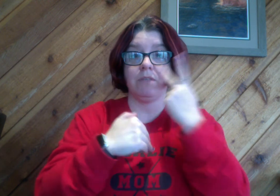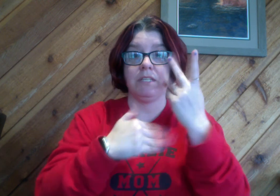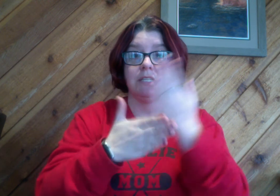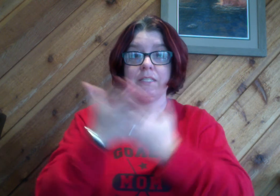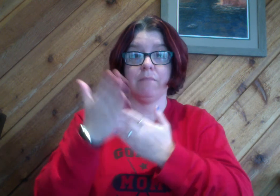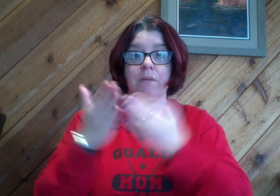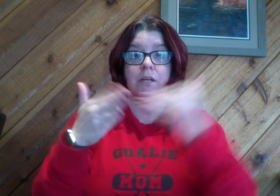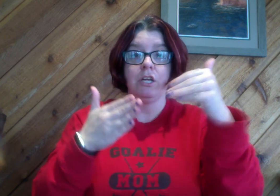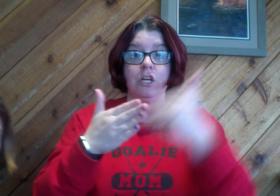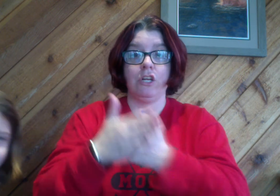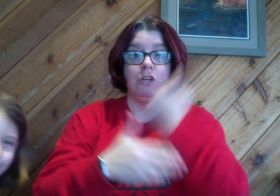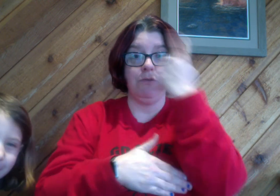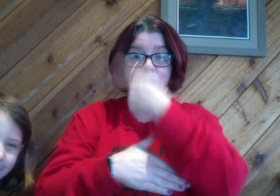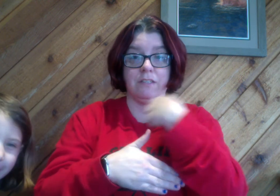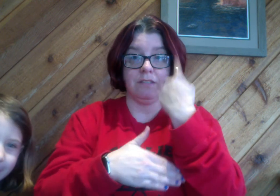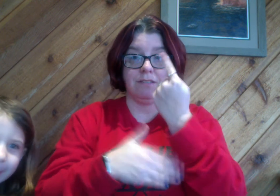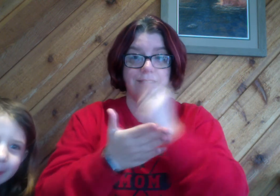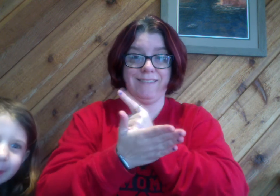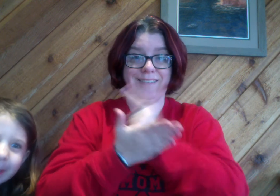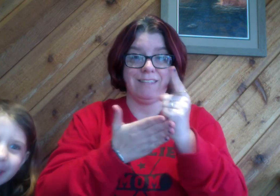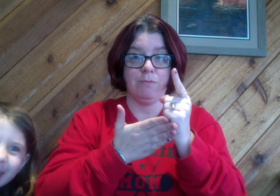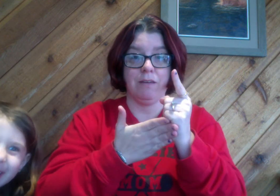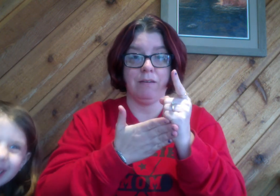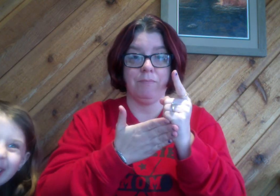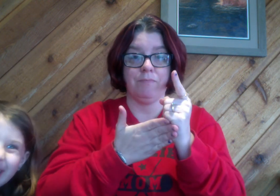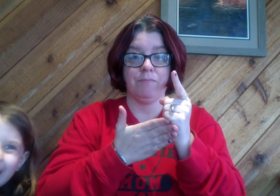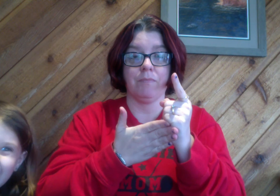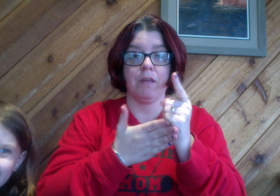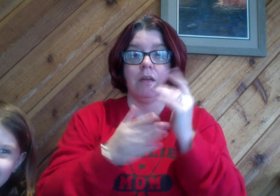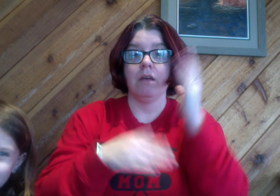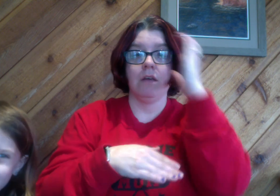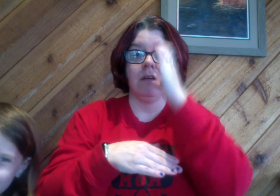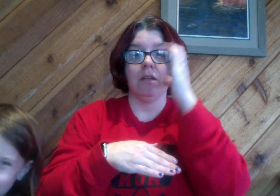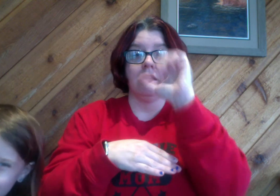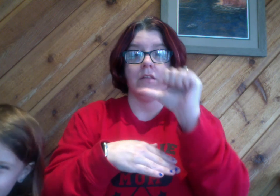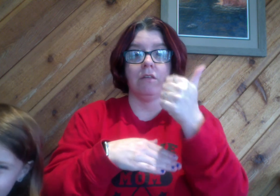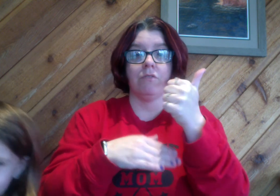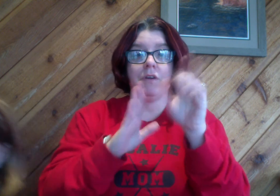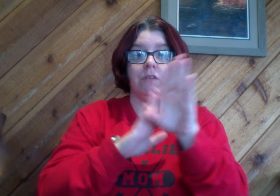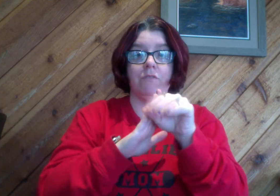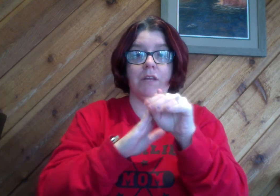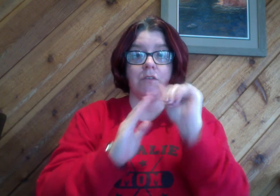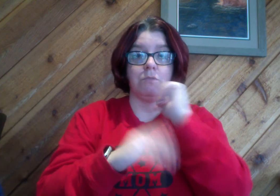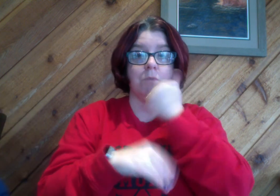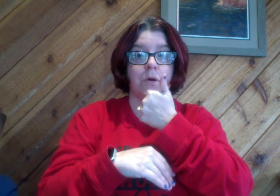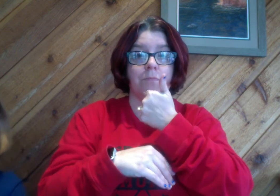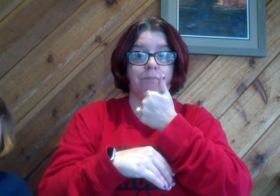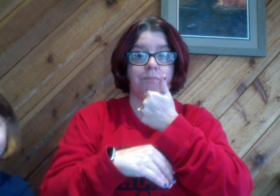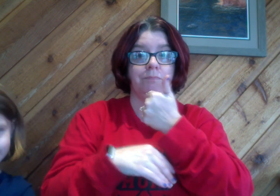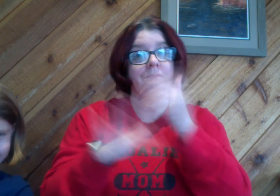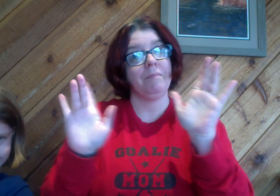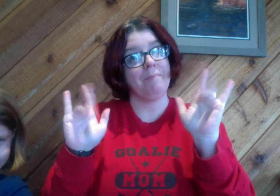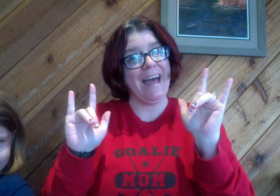see some new faces this week. Look for another video tomorrow. Bye!